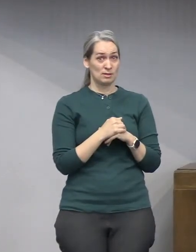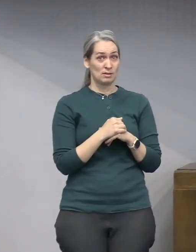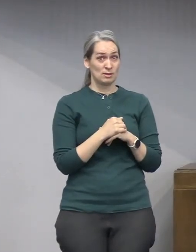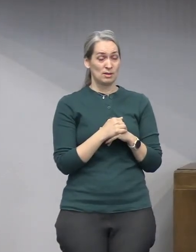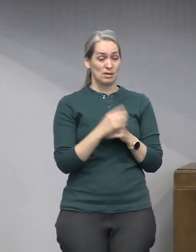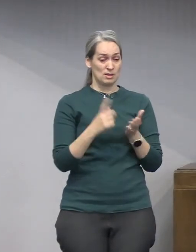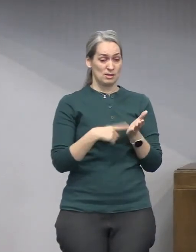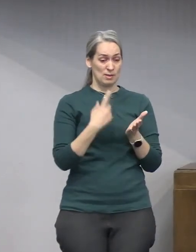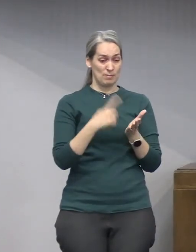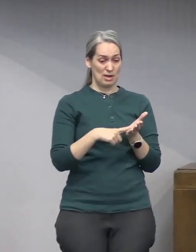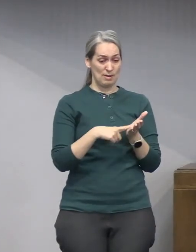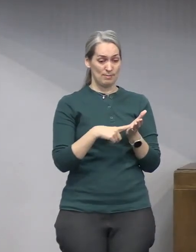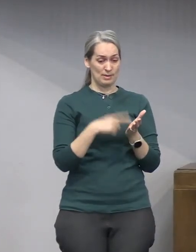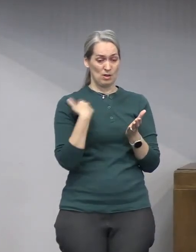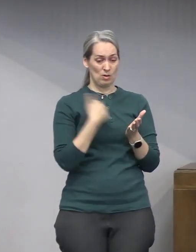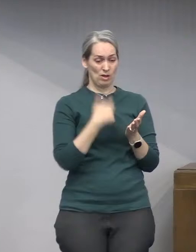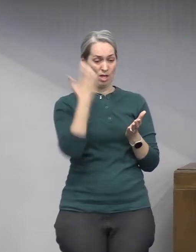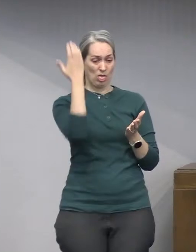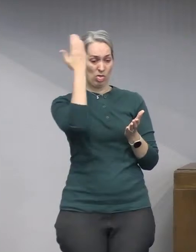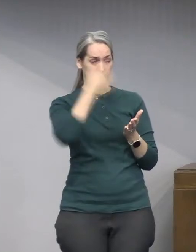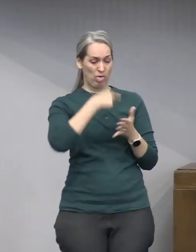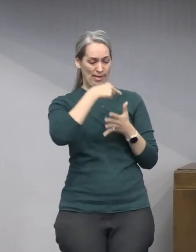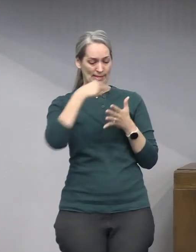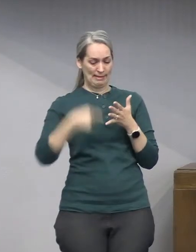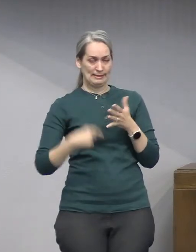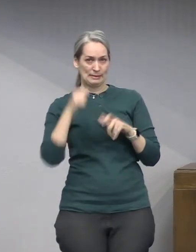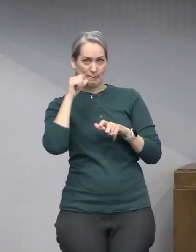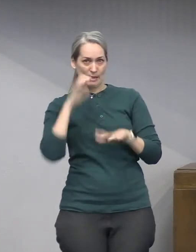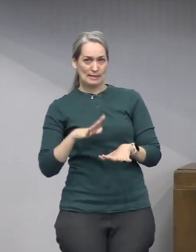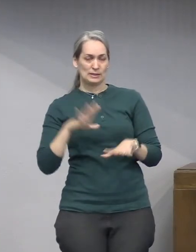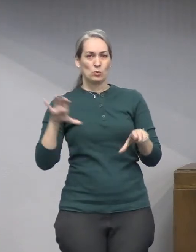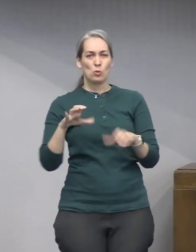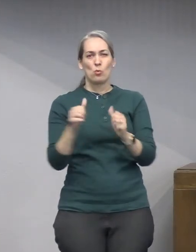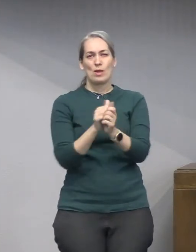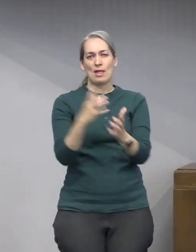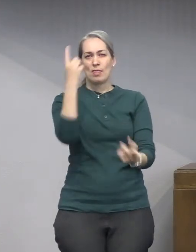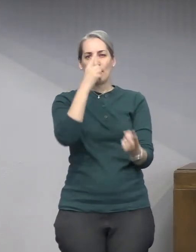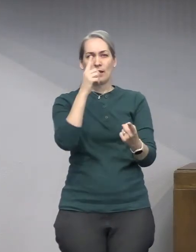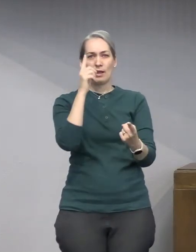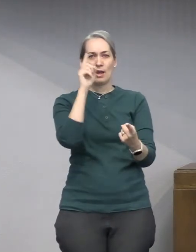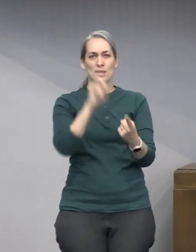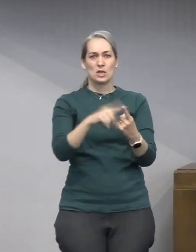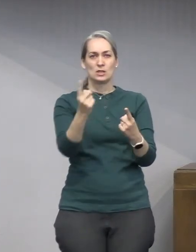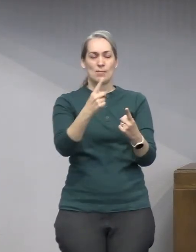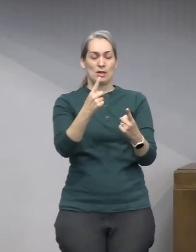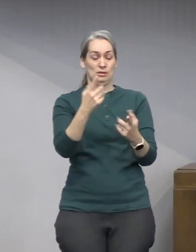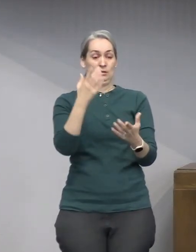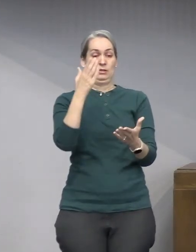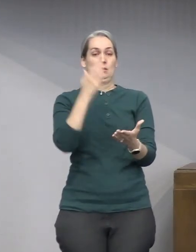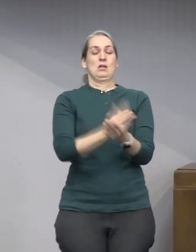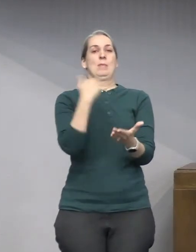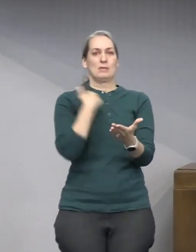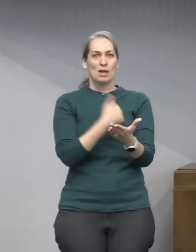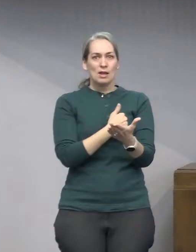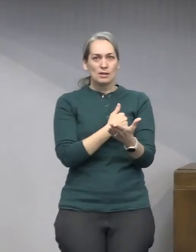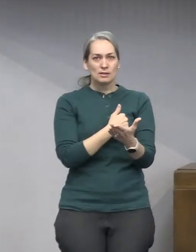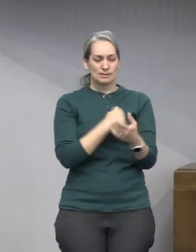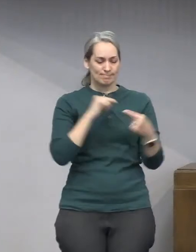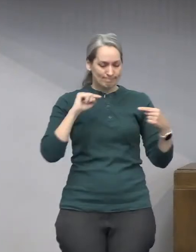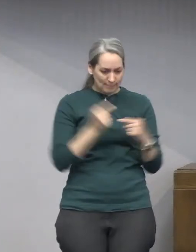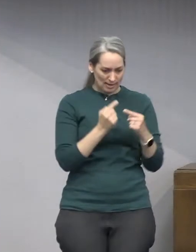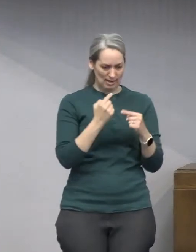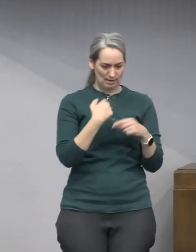sometimes we take these things for granted. We do them without thinking until something stops us and perhaps pain makes